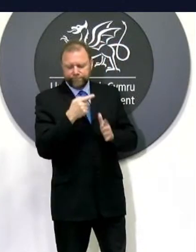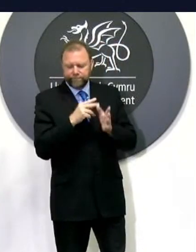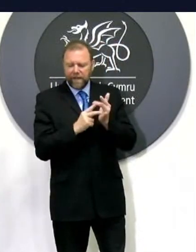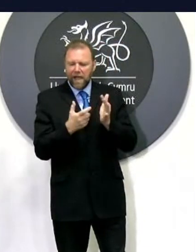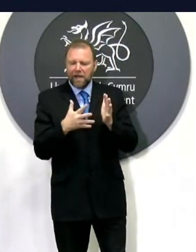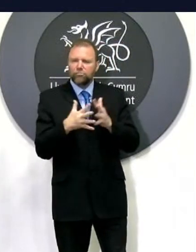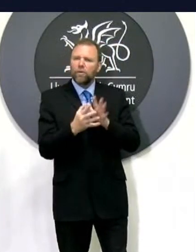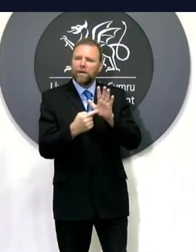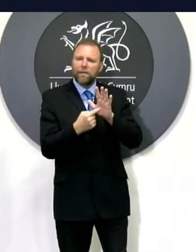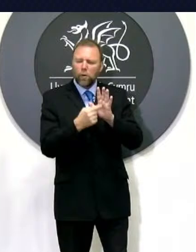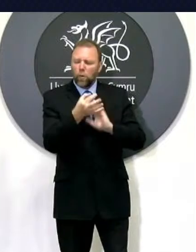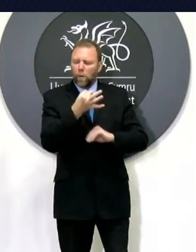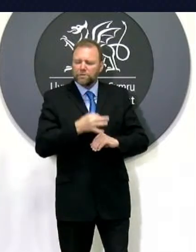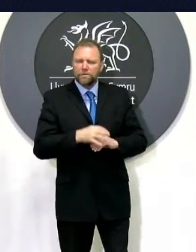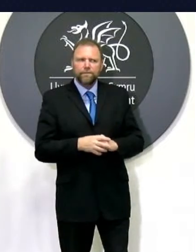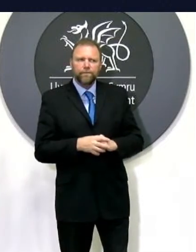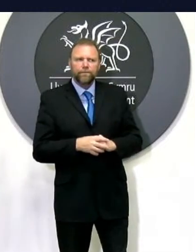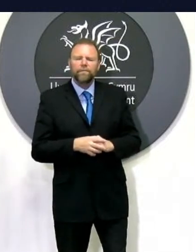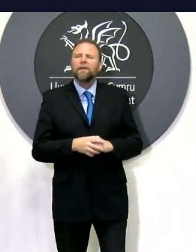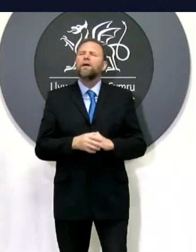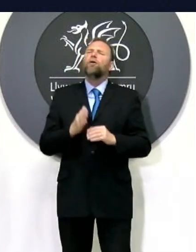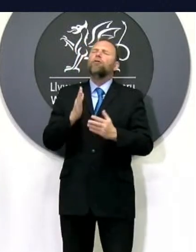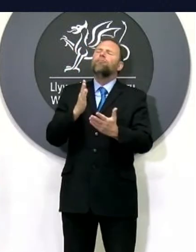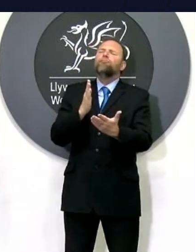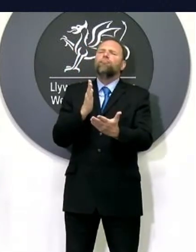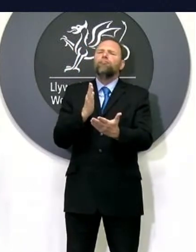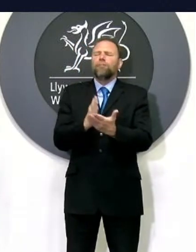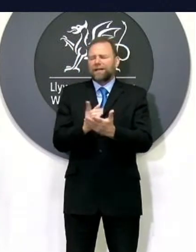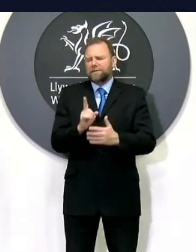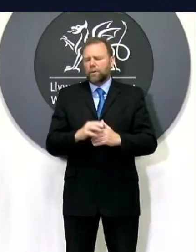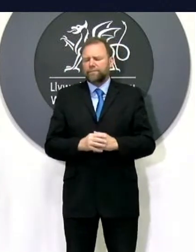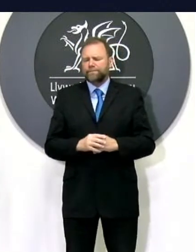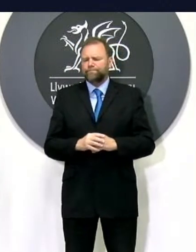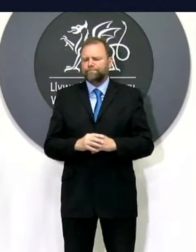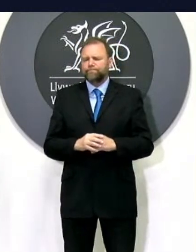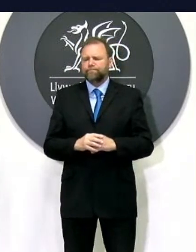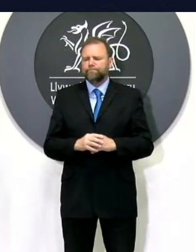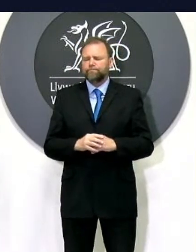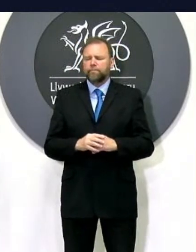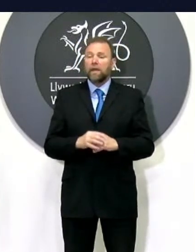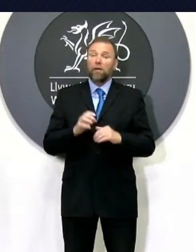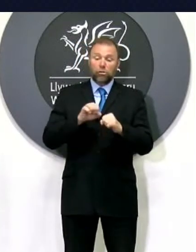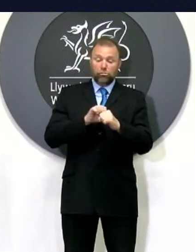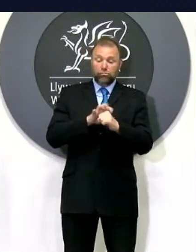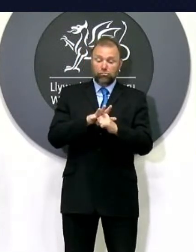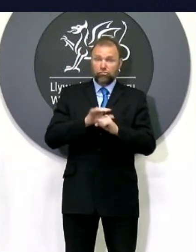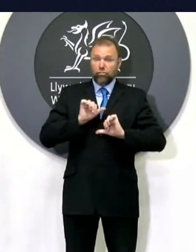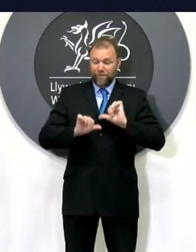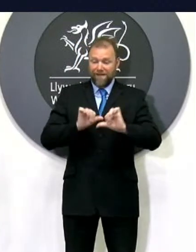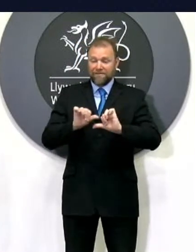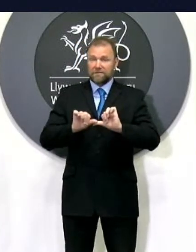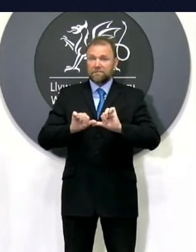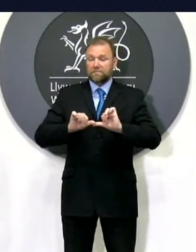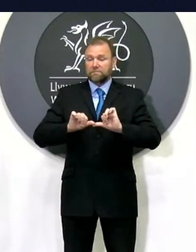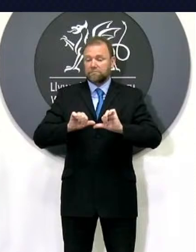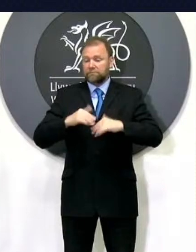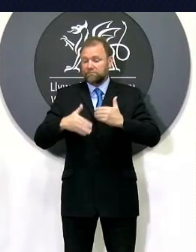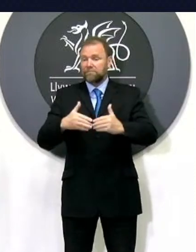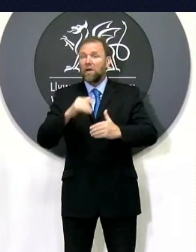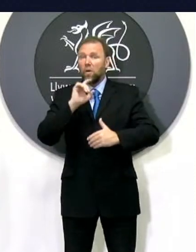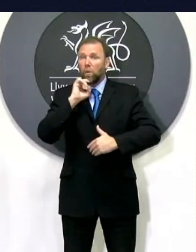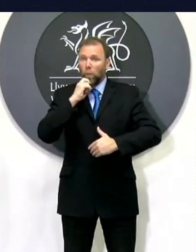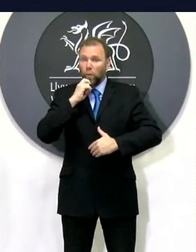important question. And, the reality, of course, is that the aftermath of coronavirus will be with us in Wales for some